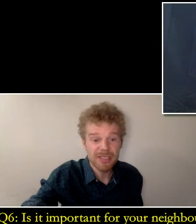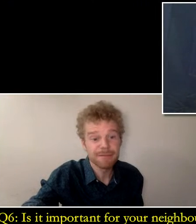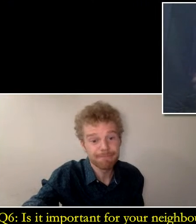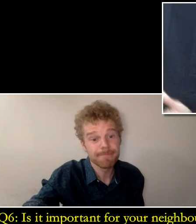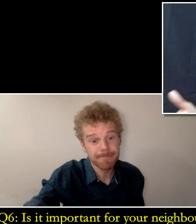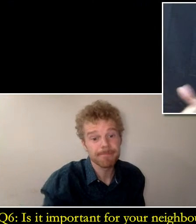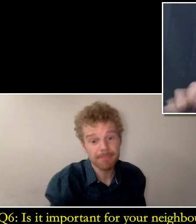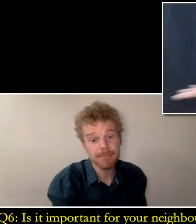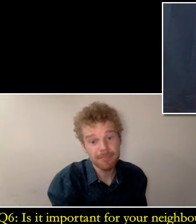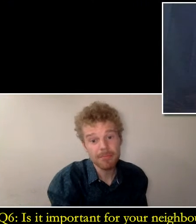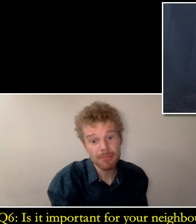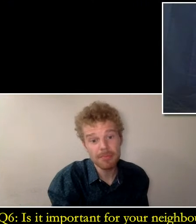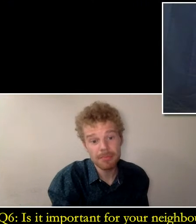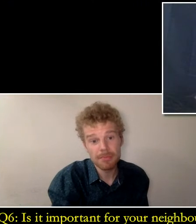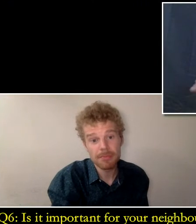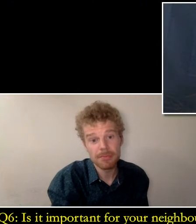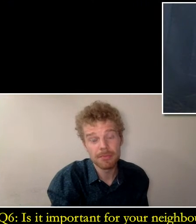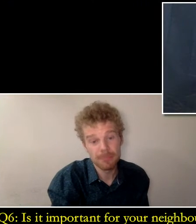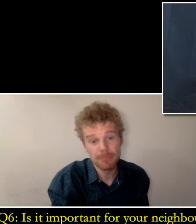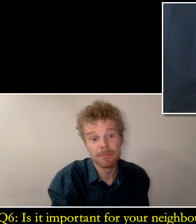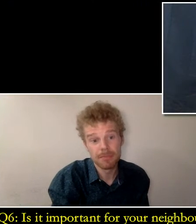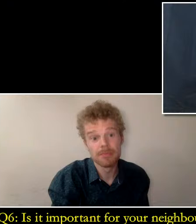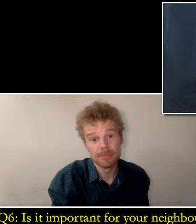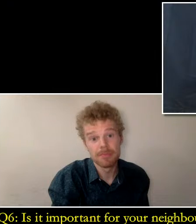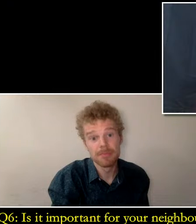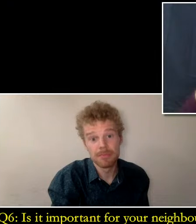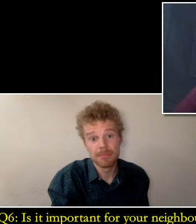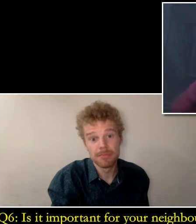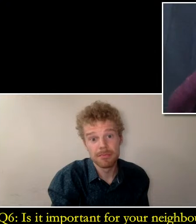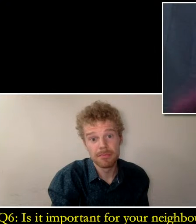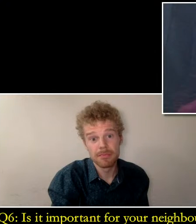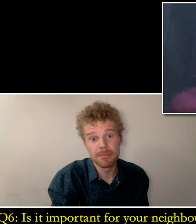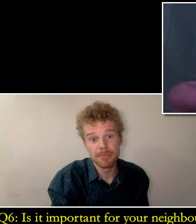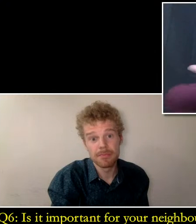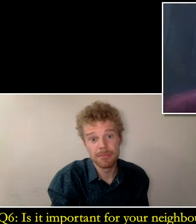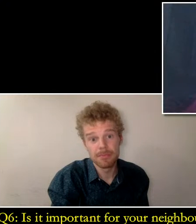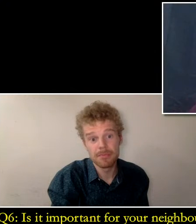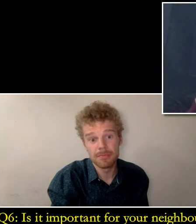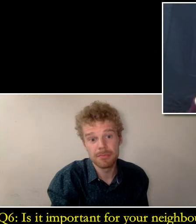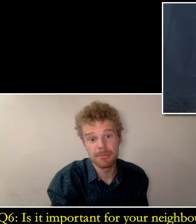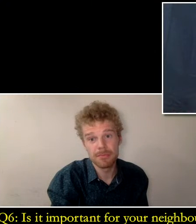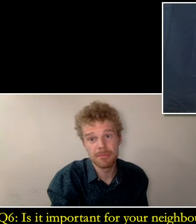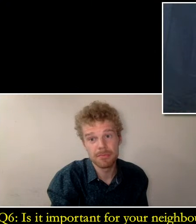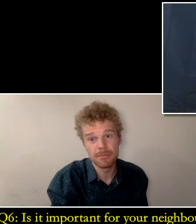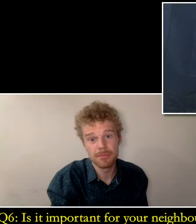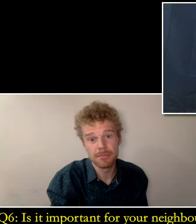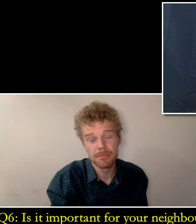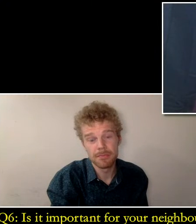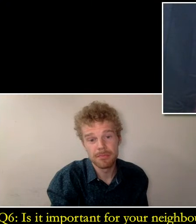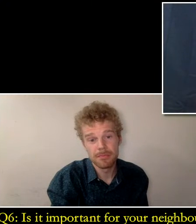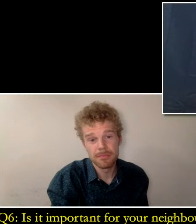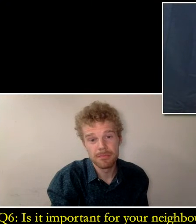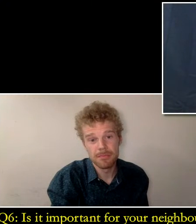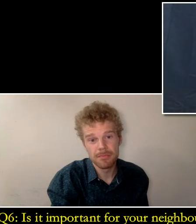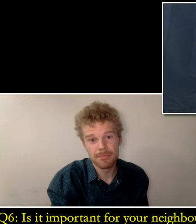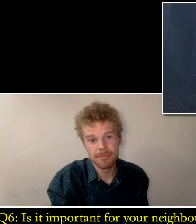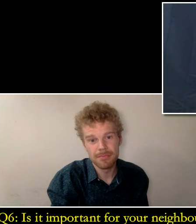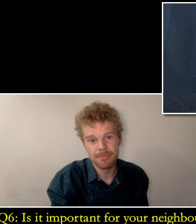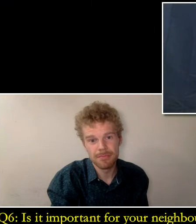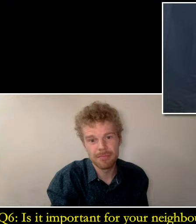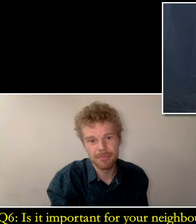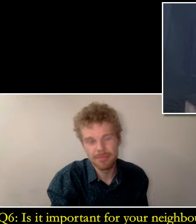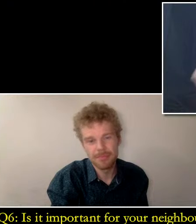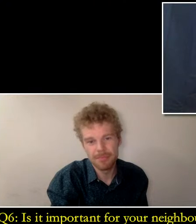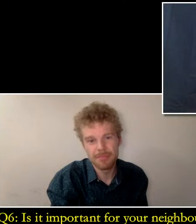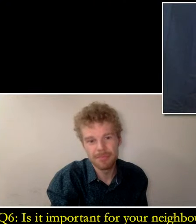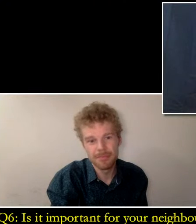6. Is it important for your neighborhood areas to know who the candidates are who are running for office